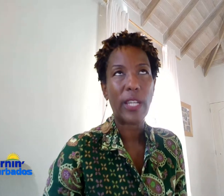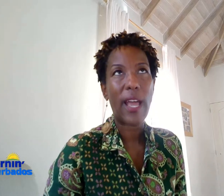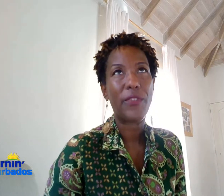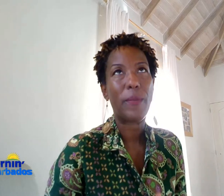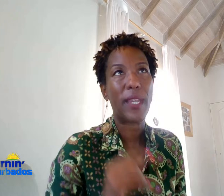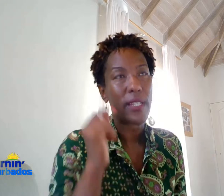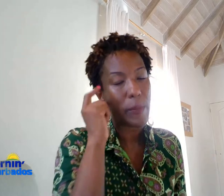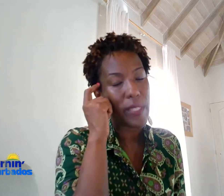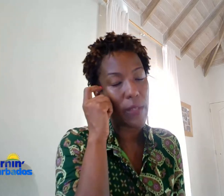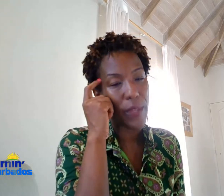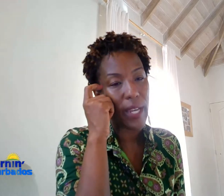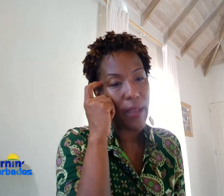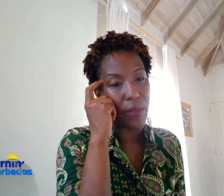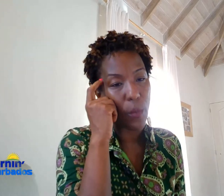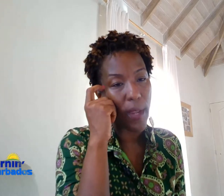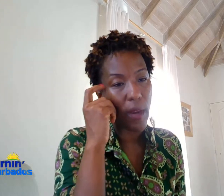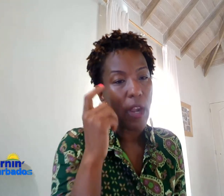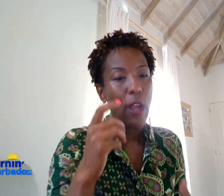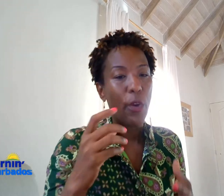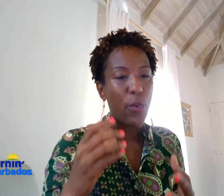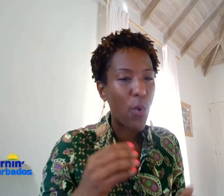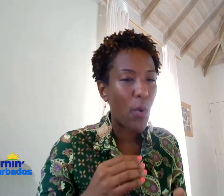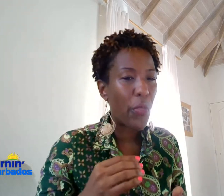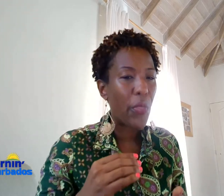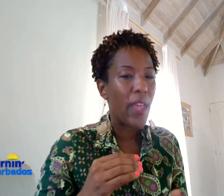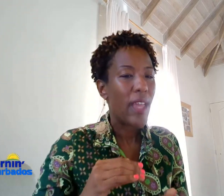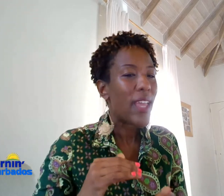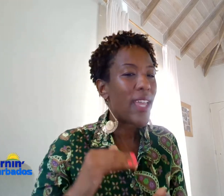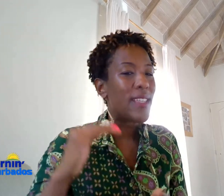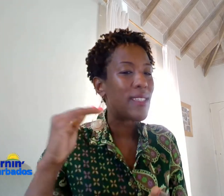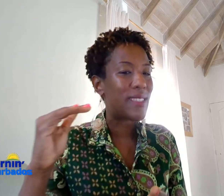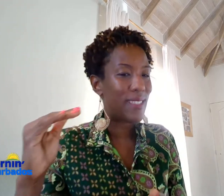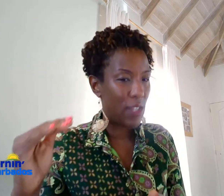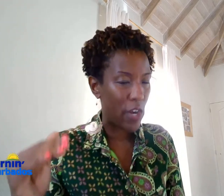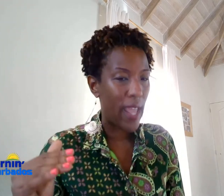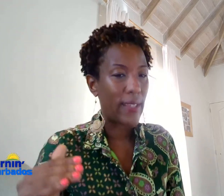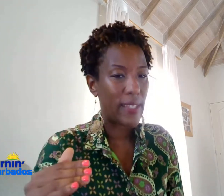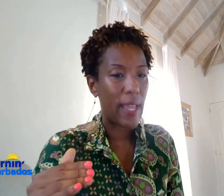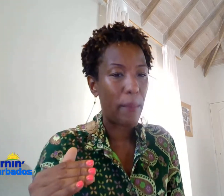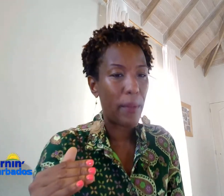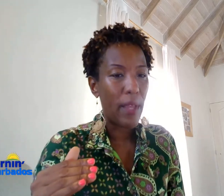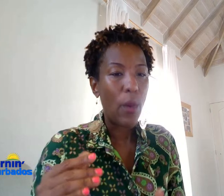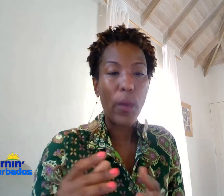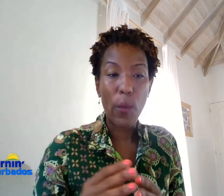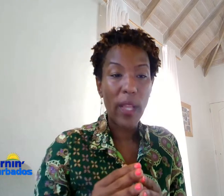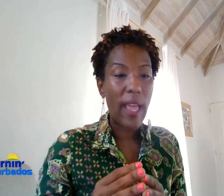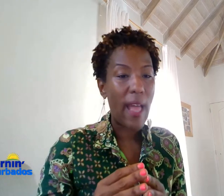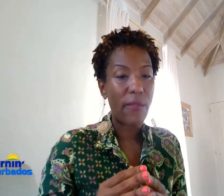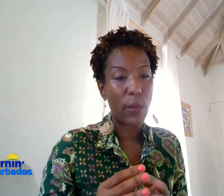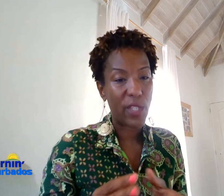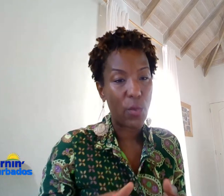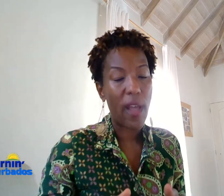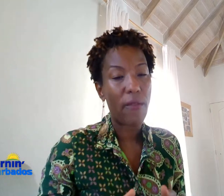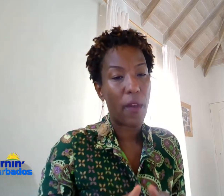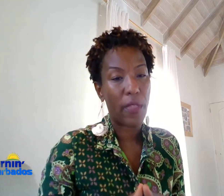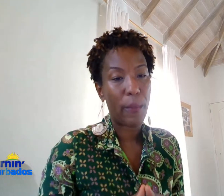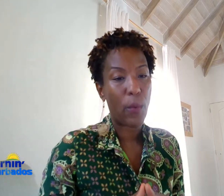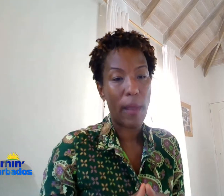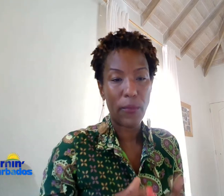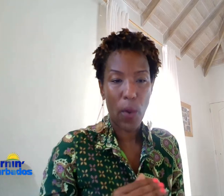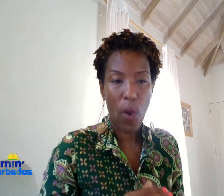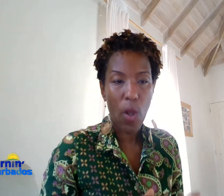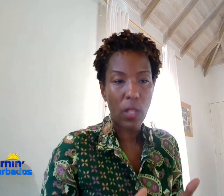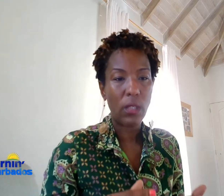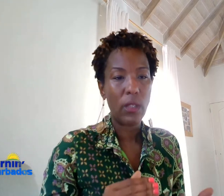small, but you still have to be at a specific level where growth is your next step. We will have, and we do have